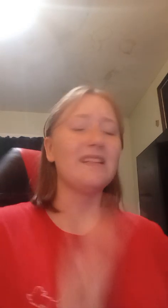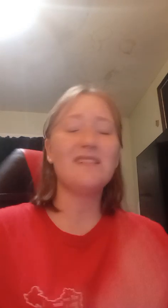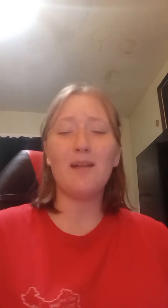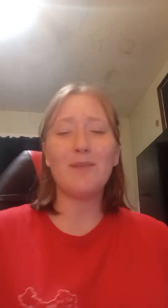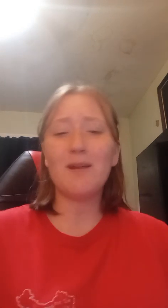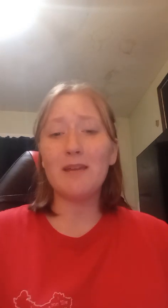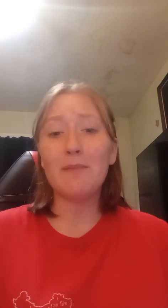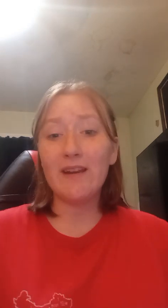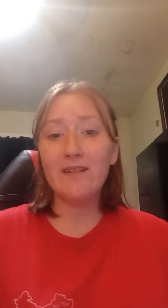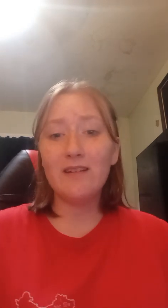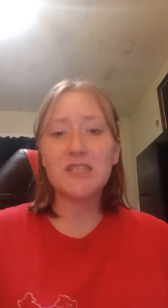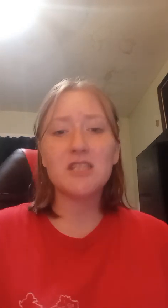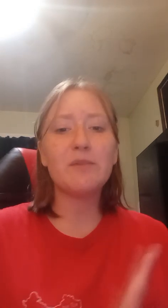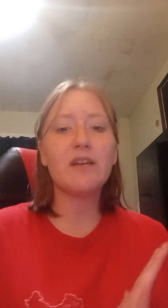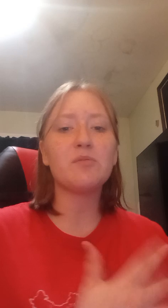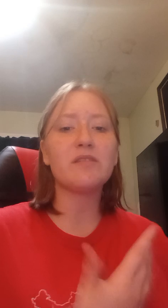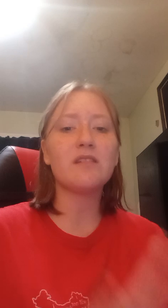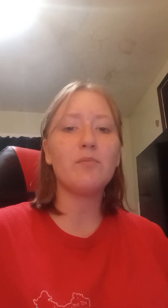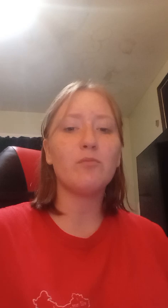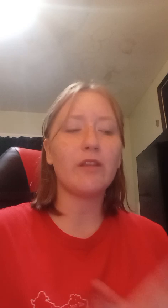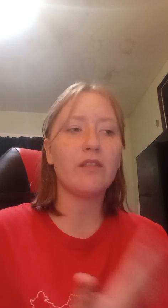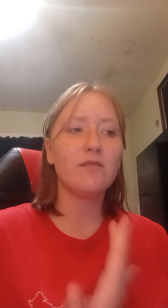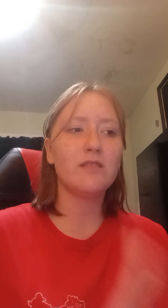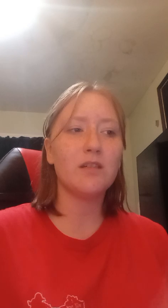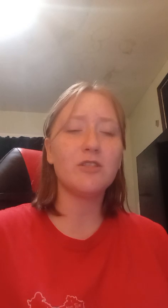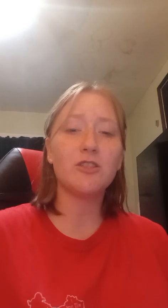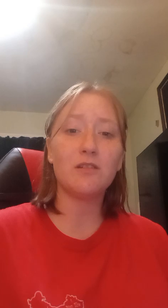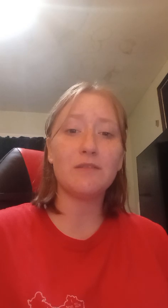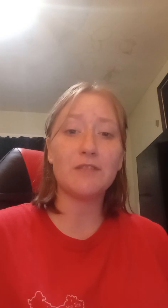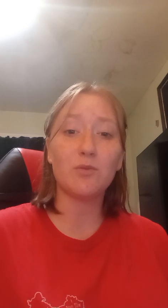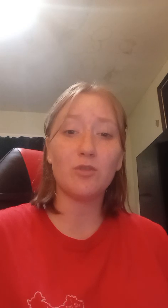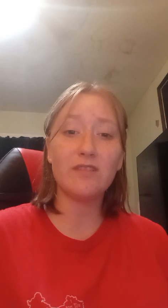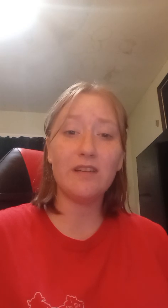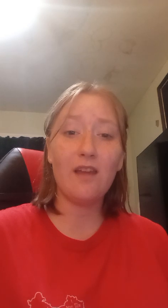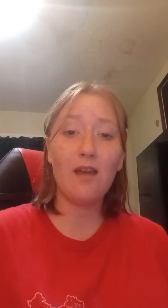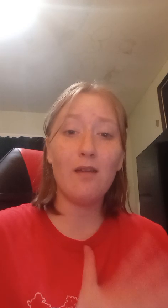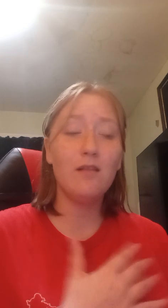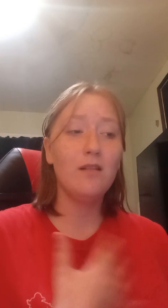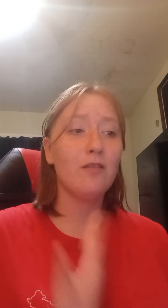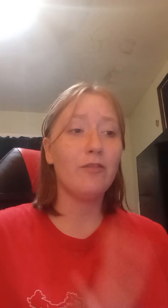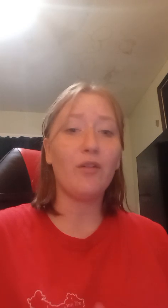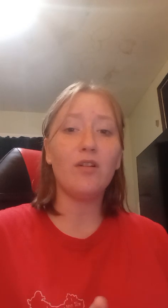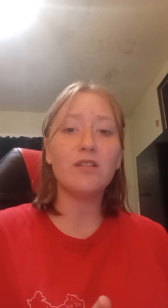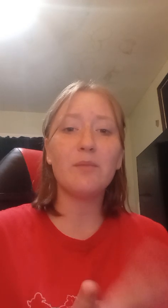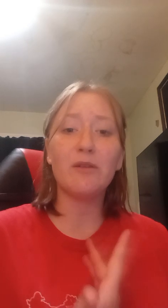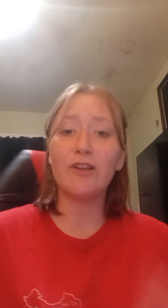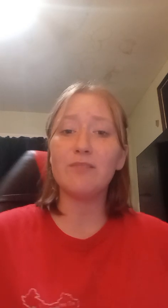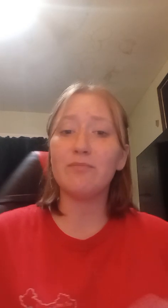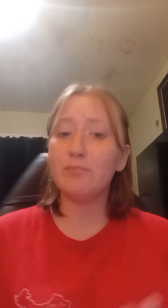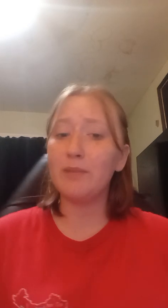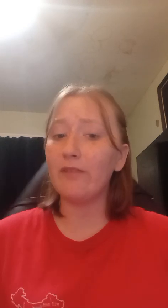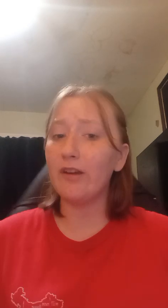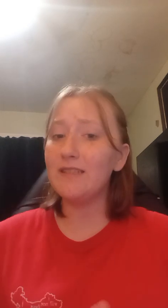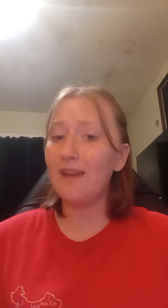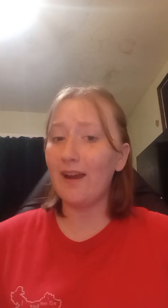not being mean, it's just because with some destructive disorders like that, for a long time can be very taxing on your